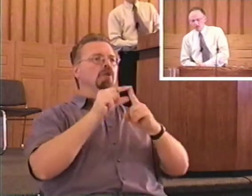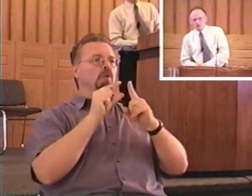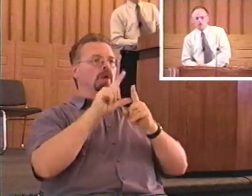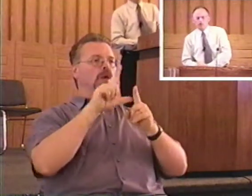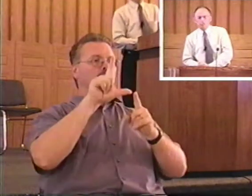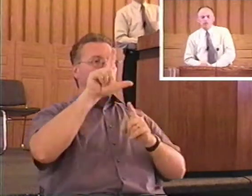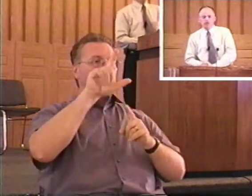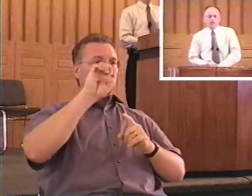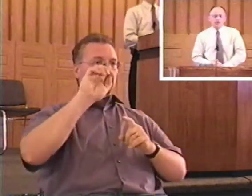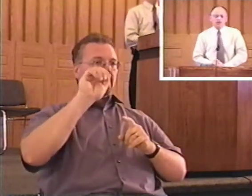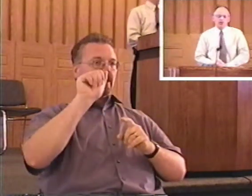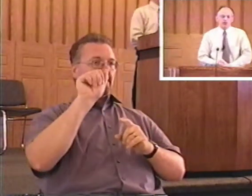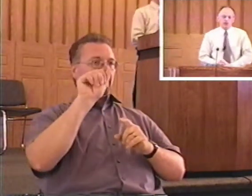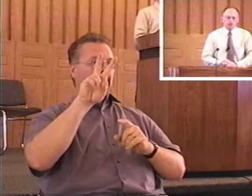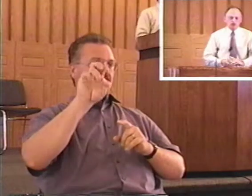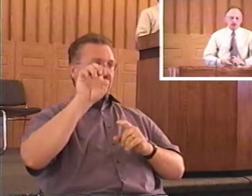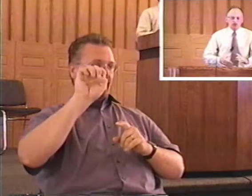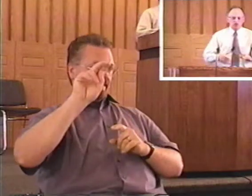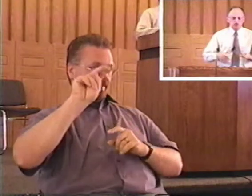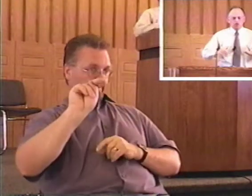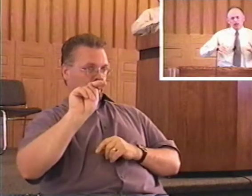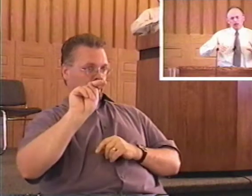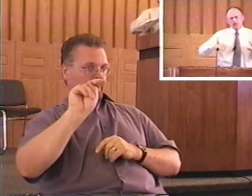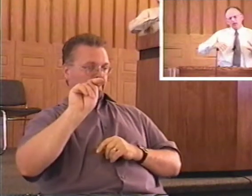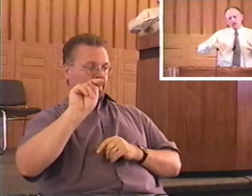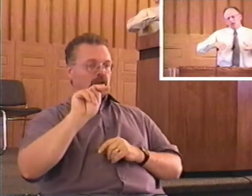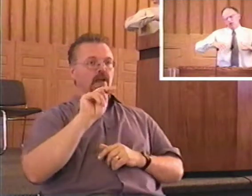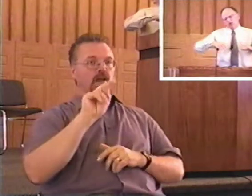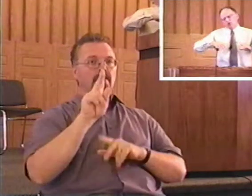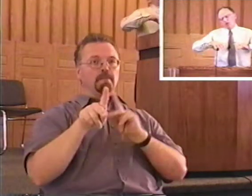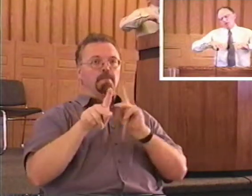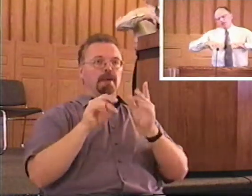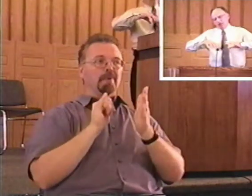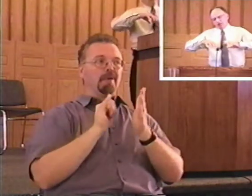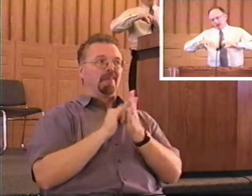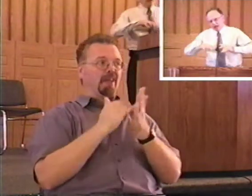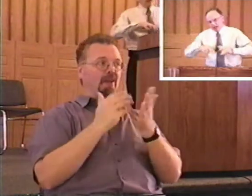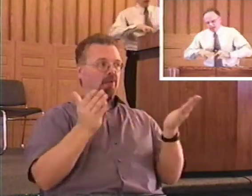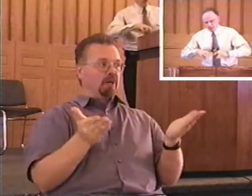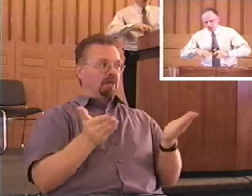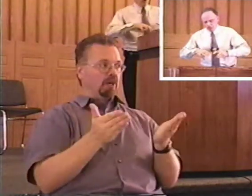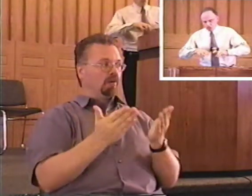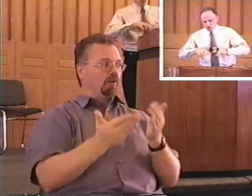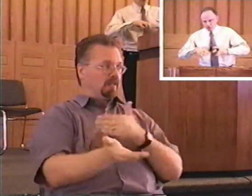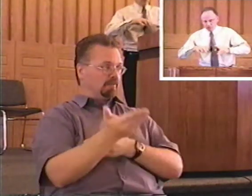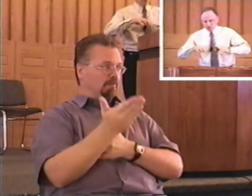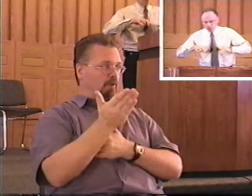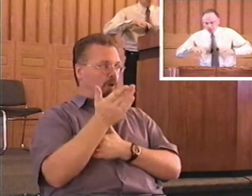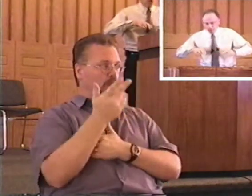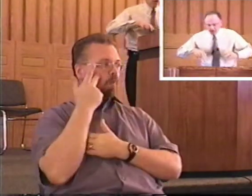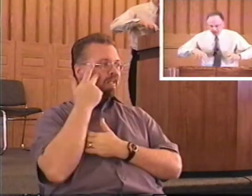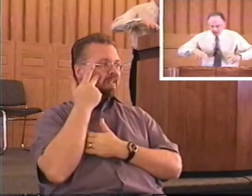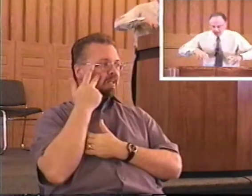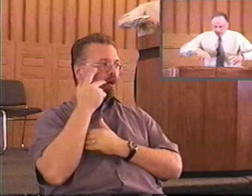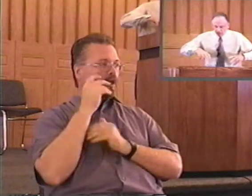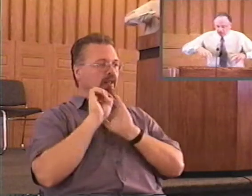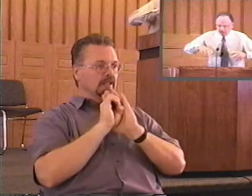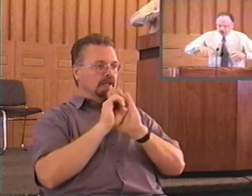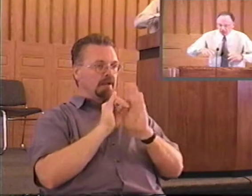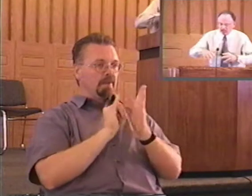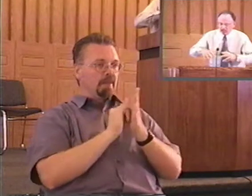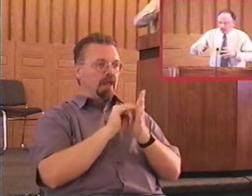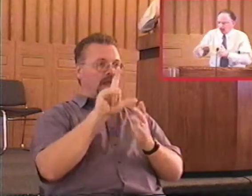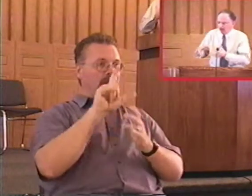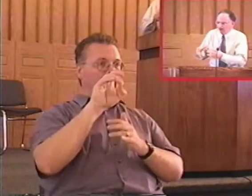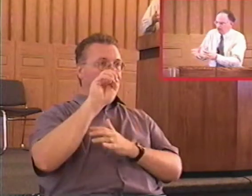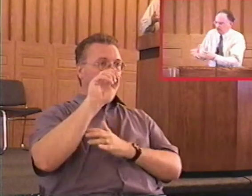are in Sunday school, in the adult Sunday school class, you saw that leaven was symbolic